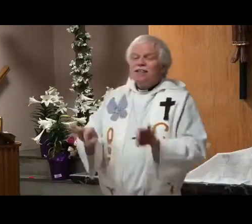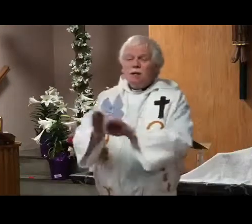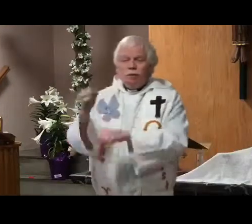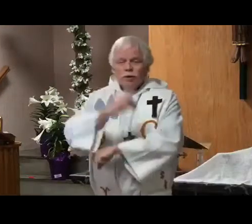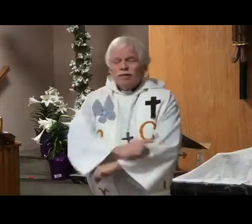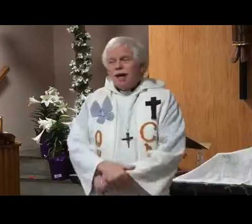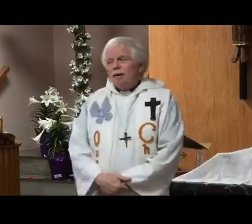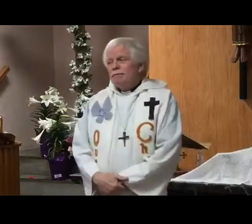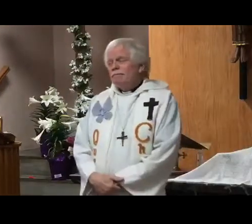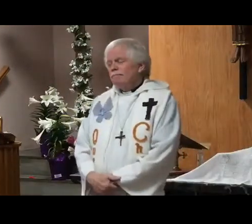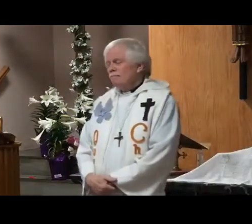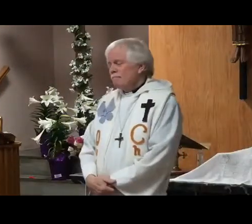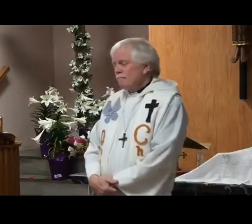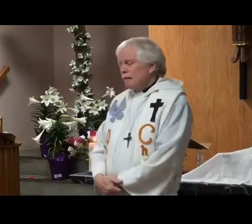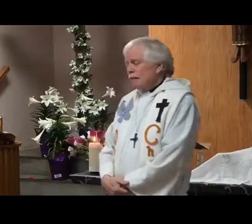Today is an important day.